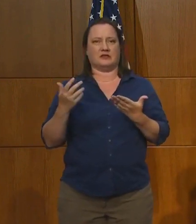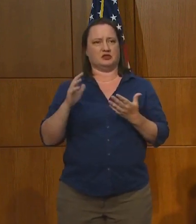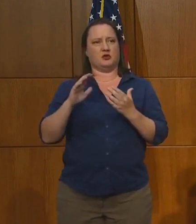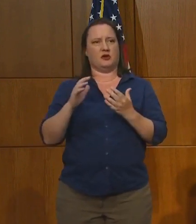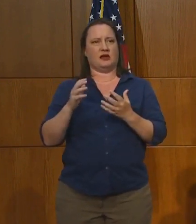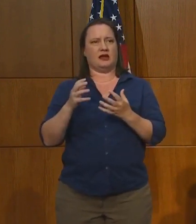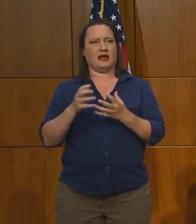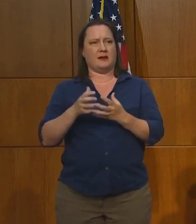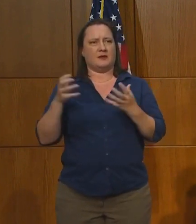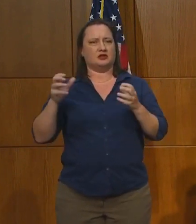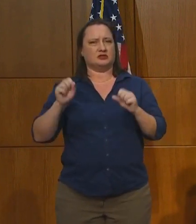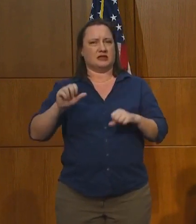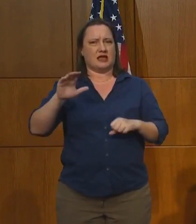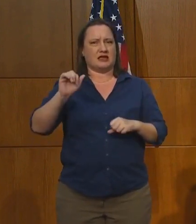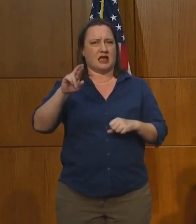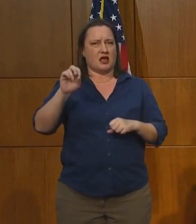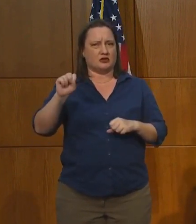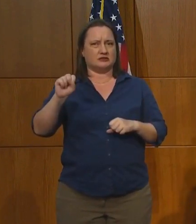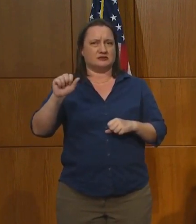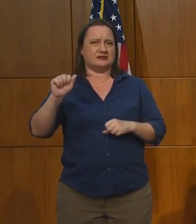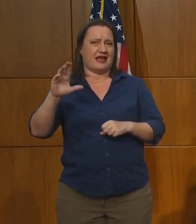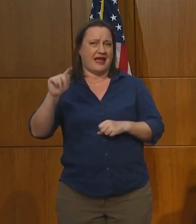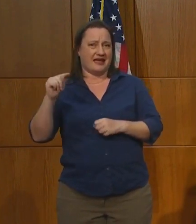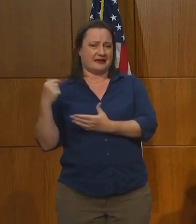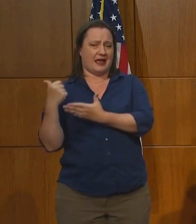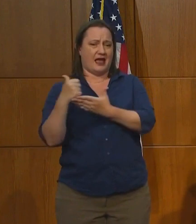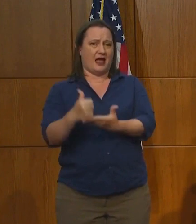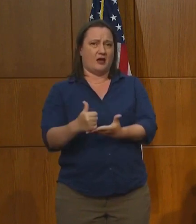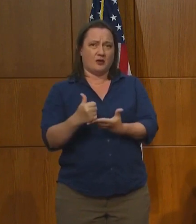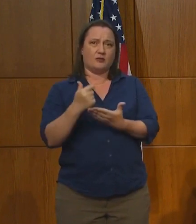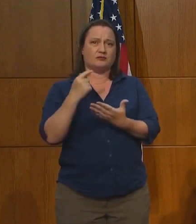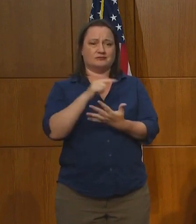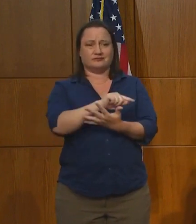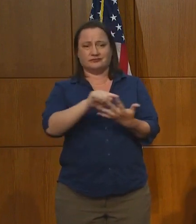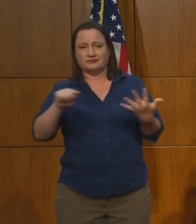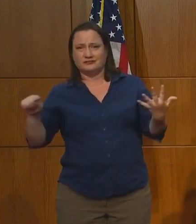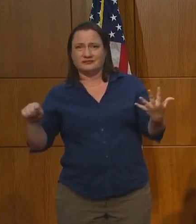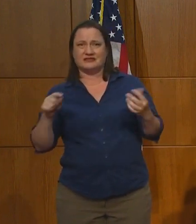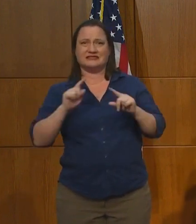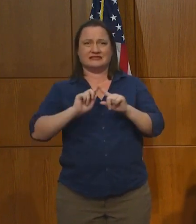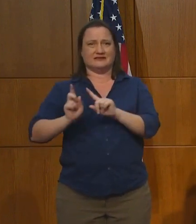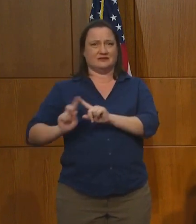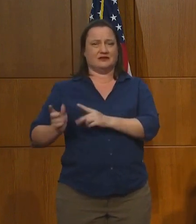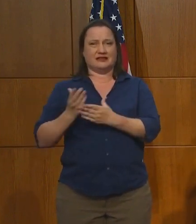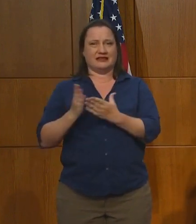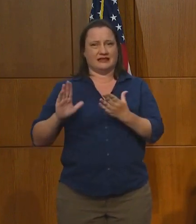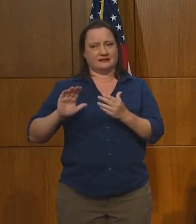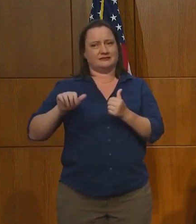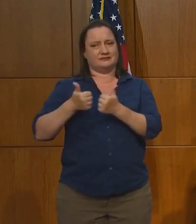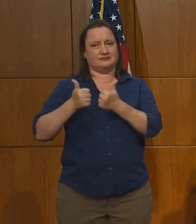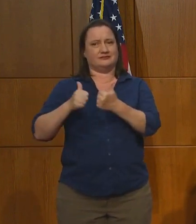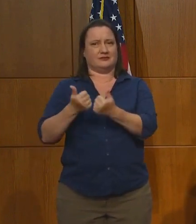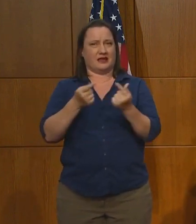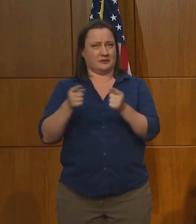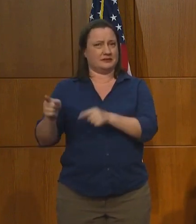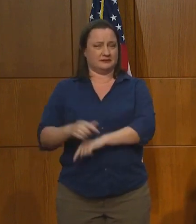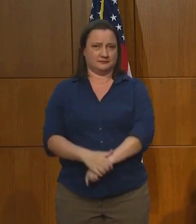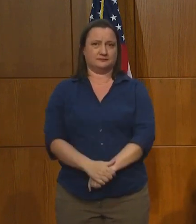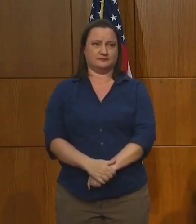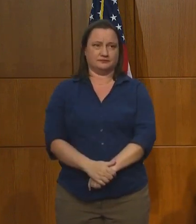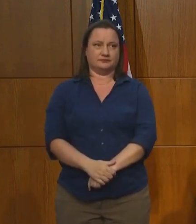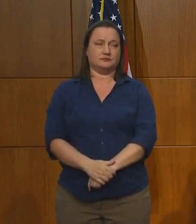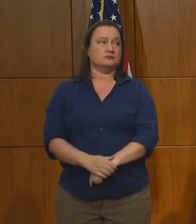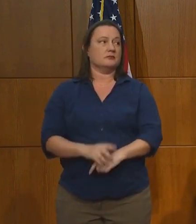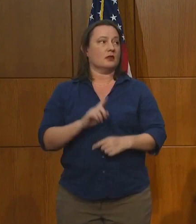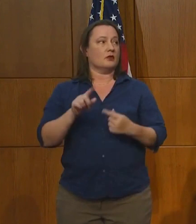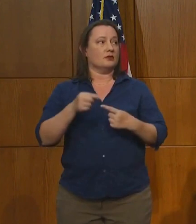just kind of touch on that? And while Secretary Lane is coming up, there's, we're hopeful